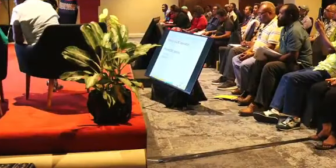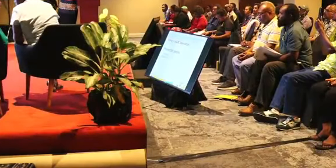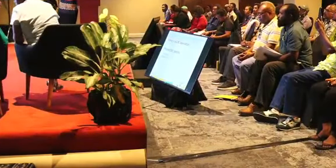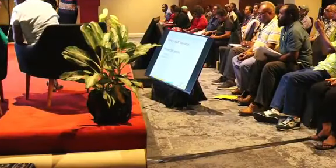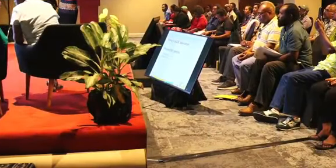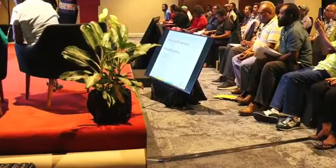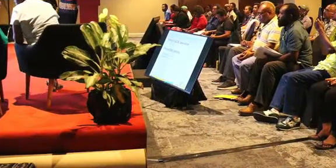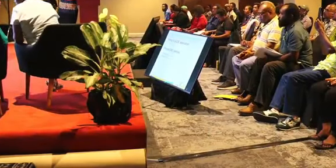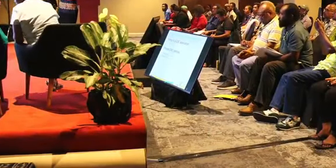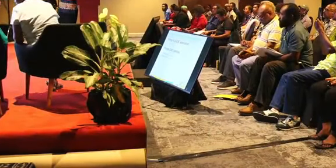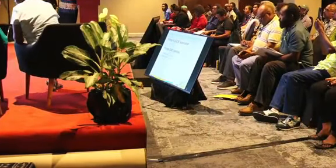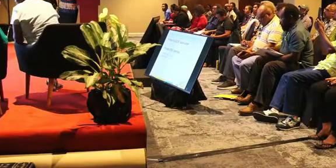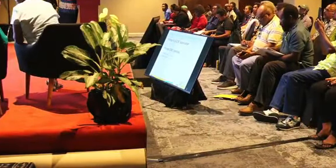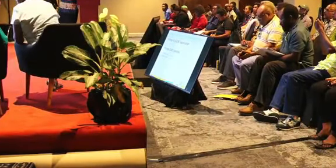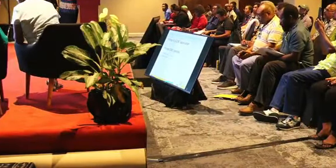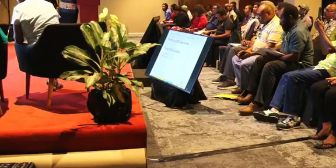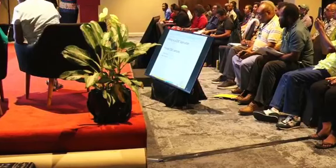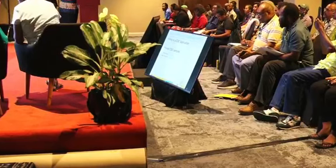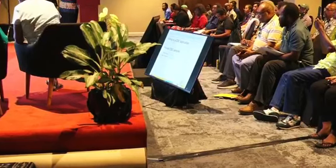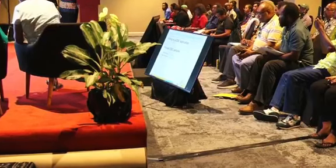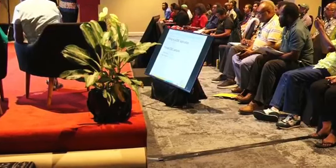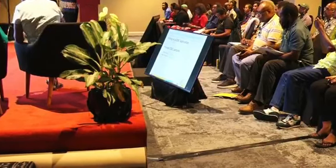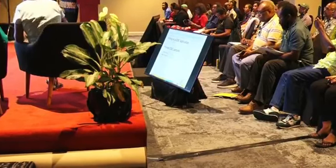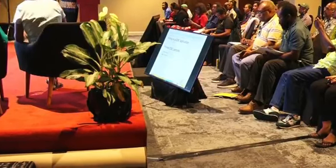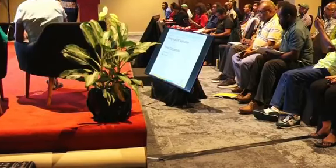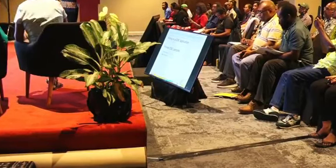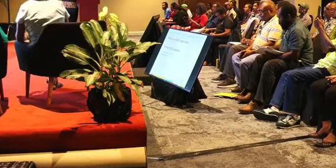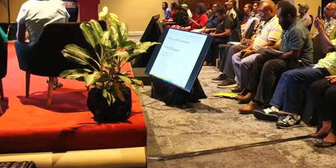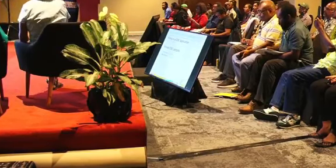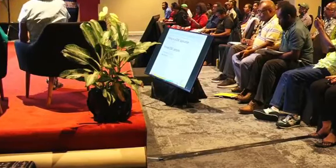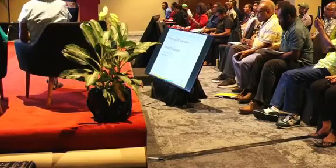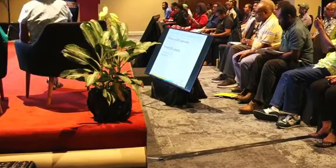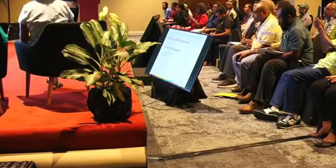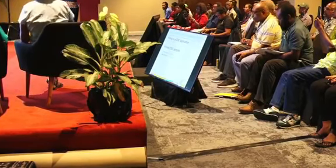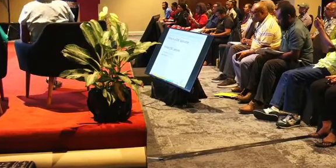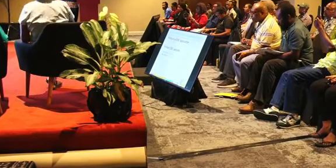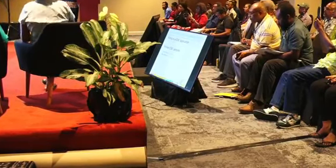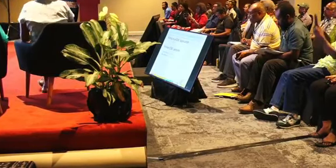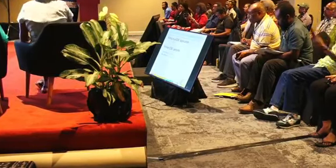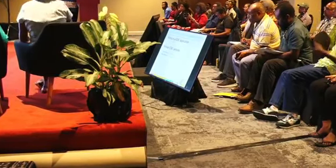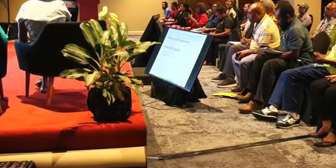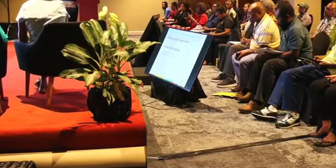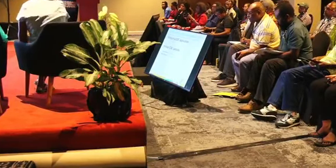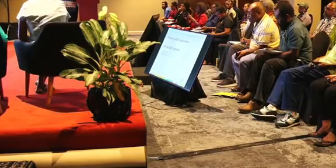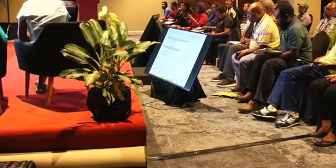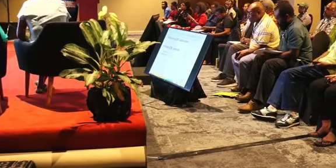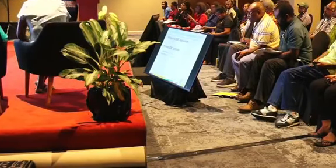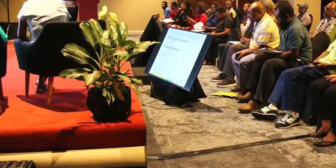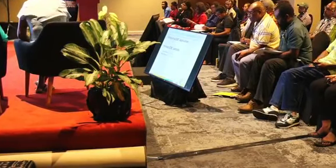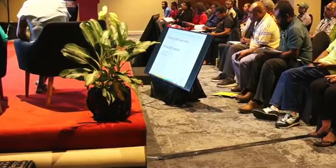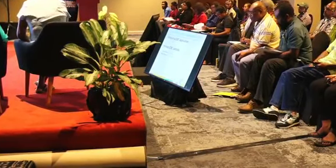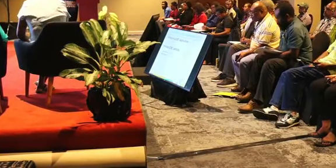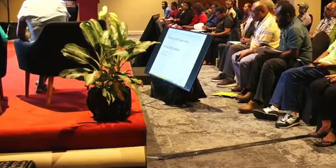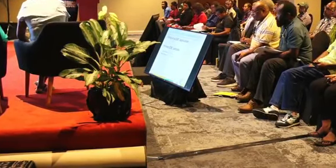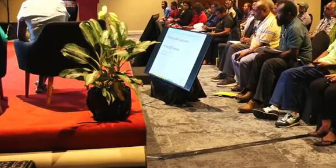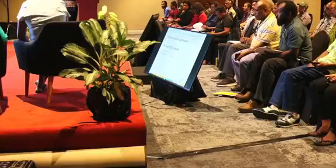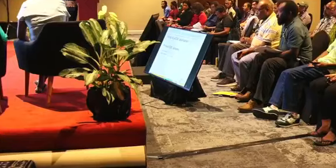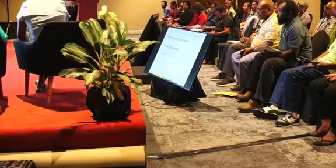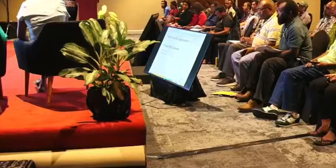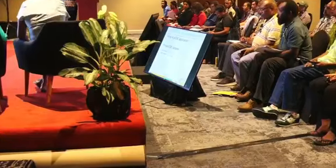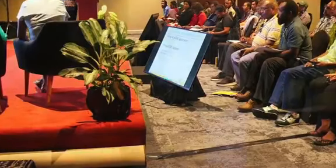Okay, we said we were going to go through forms during this awareness too.